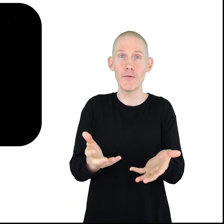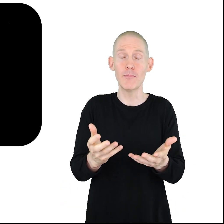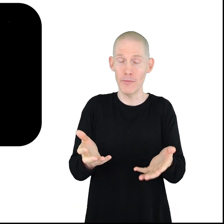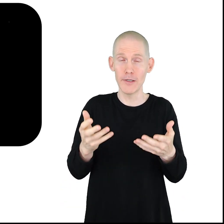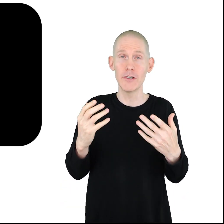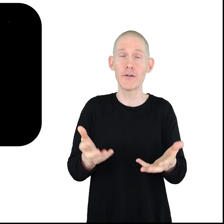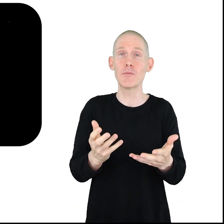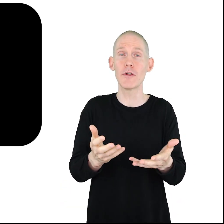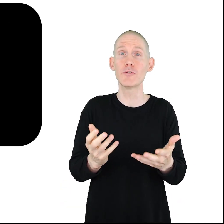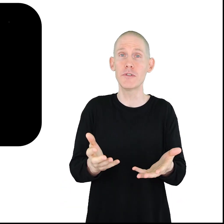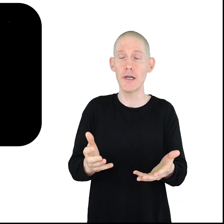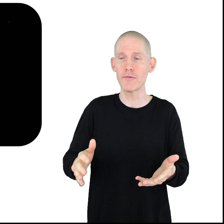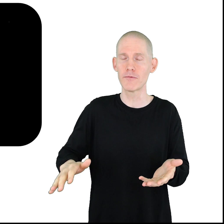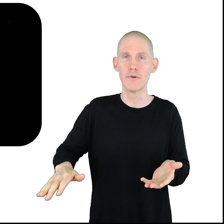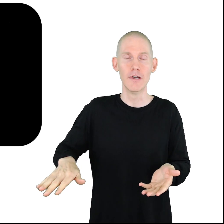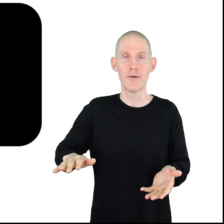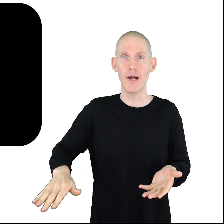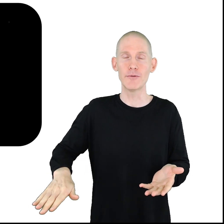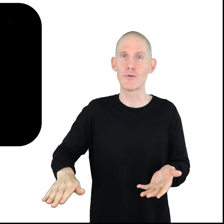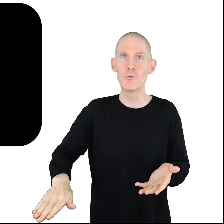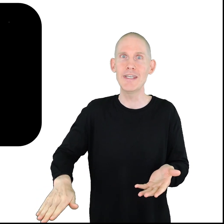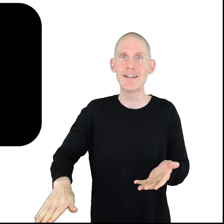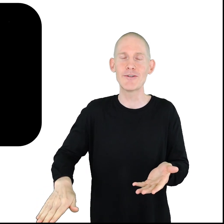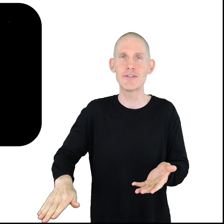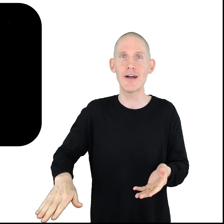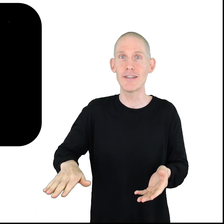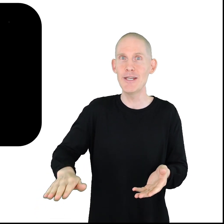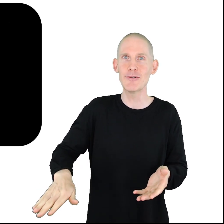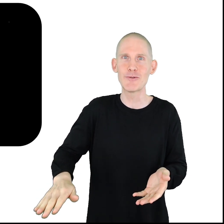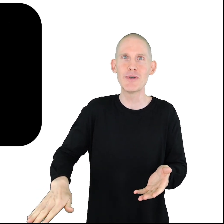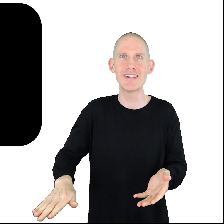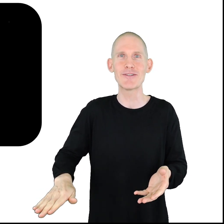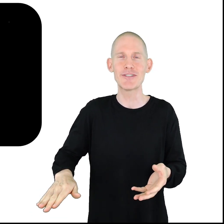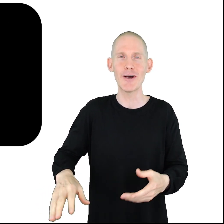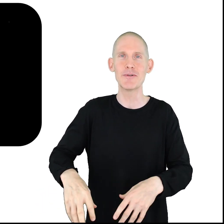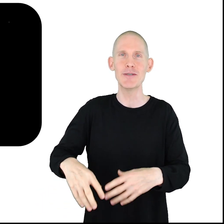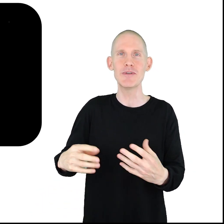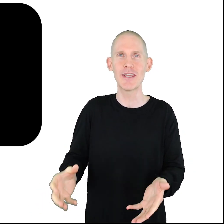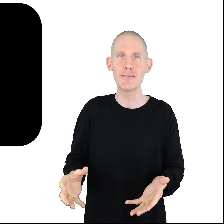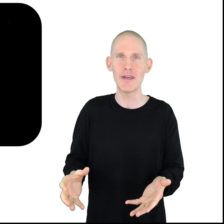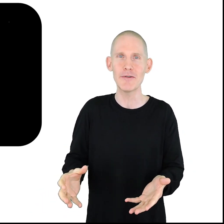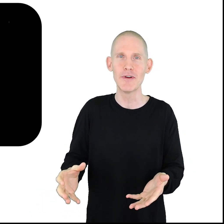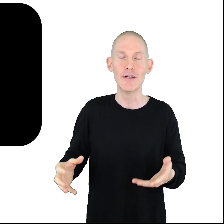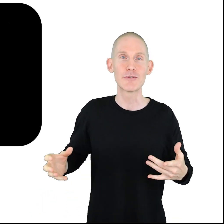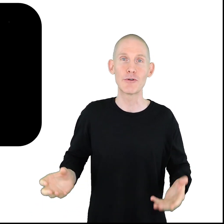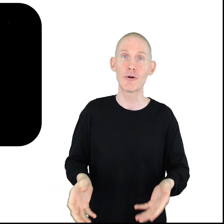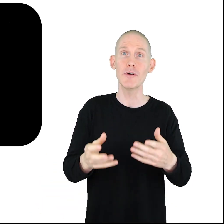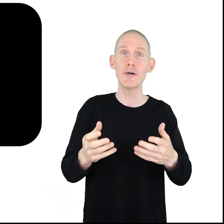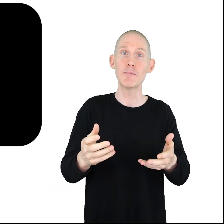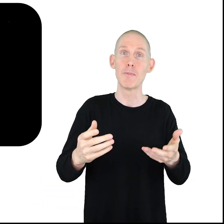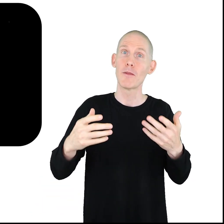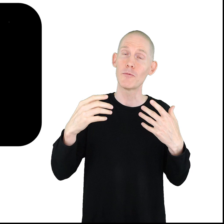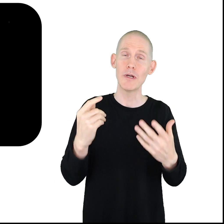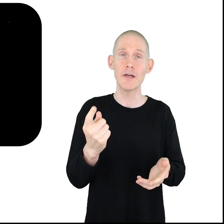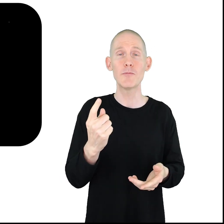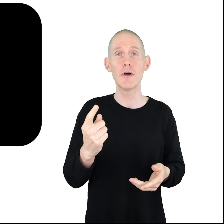my younger brother who's deaf, I was a wee little child. He was a wee little child when he became deaf. So growing up with my deaf brother,